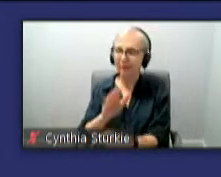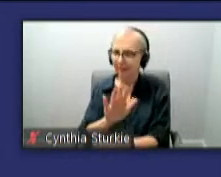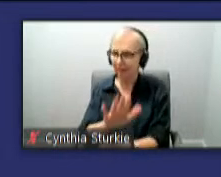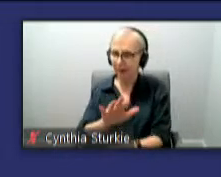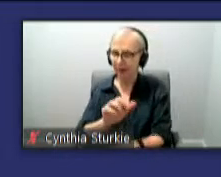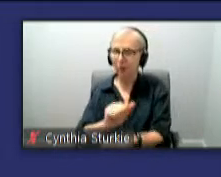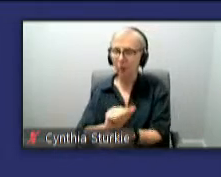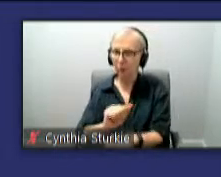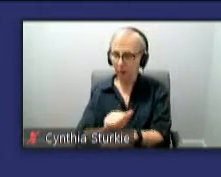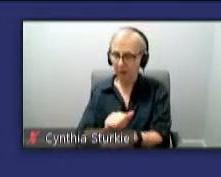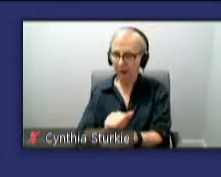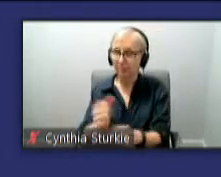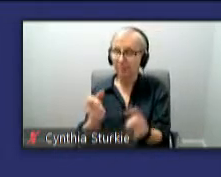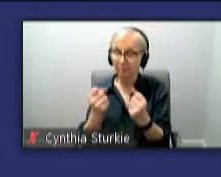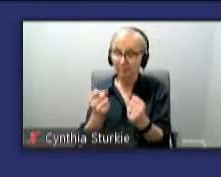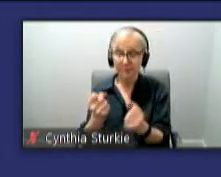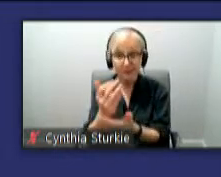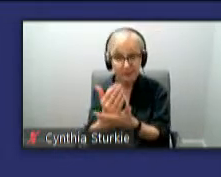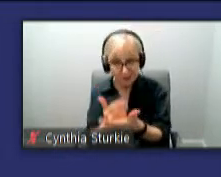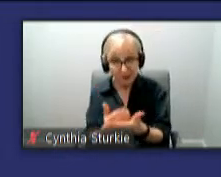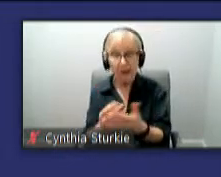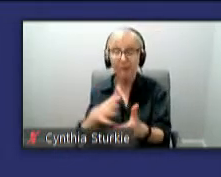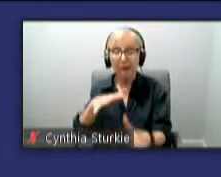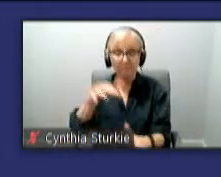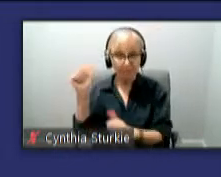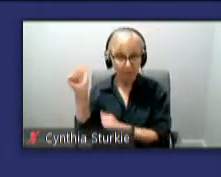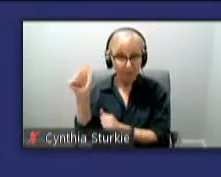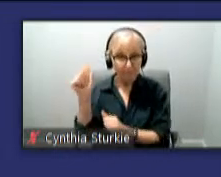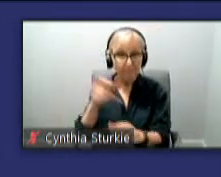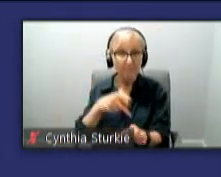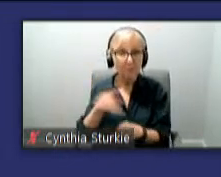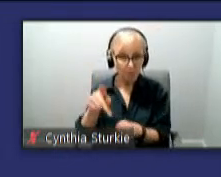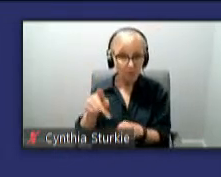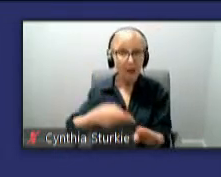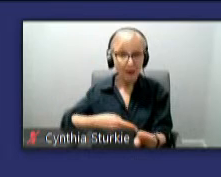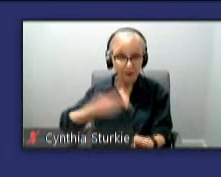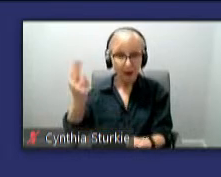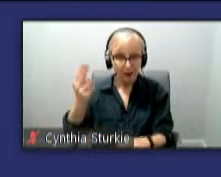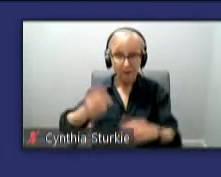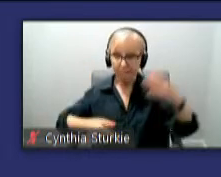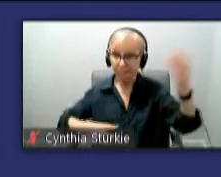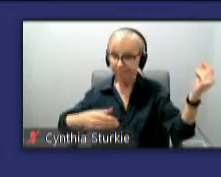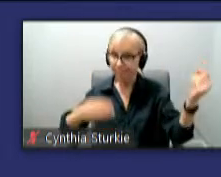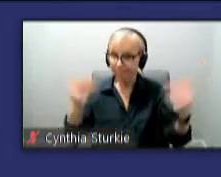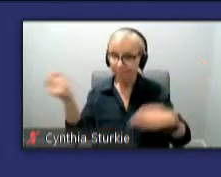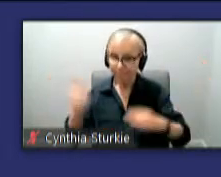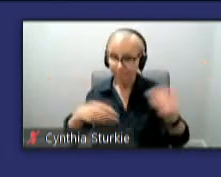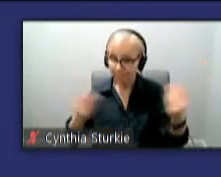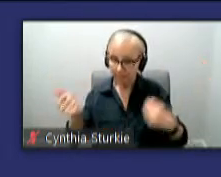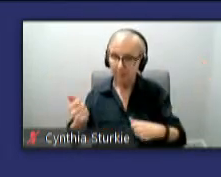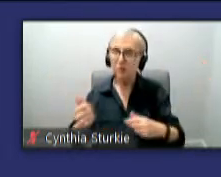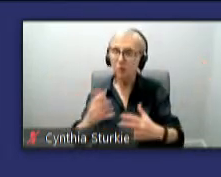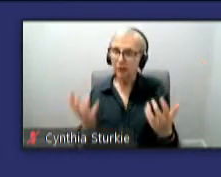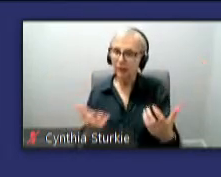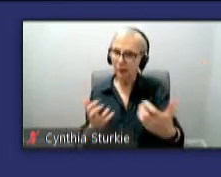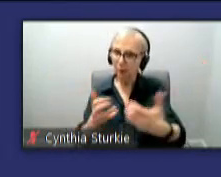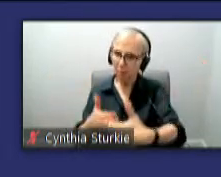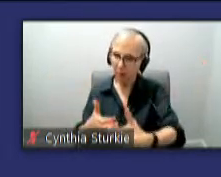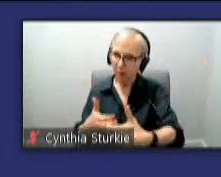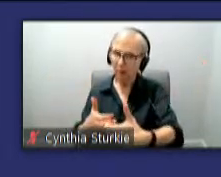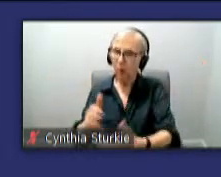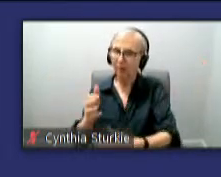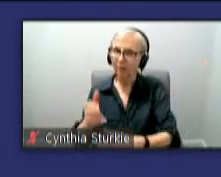seeing people leave the profession at high rates. And so we need to partner with our institutions of higher